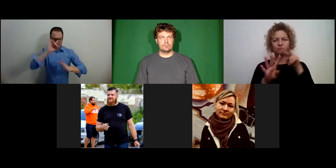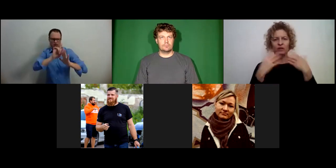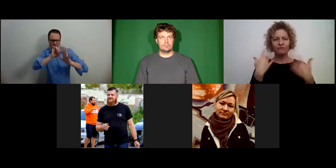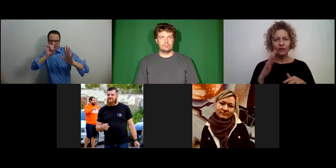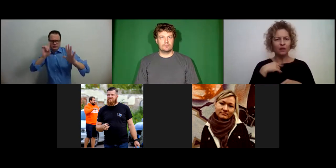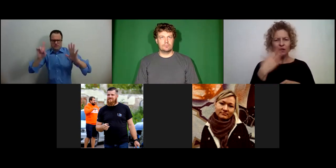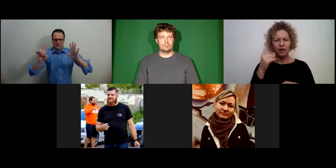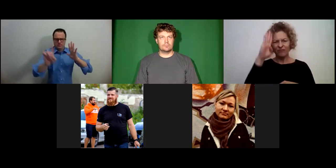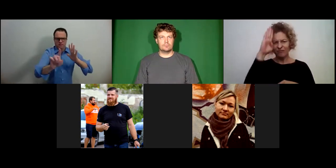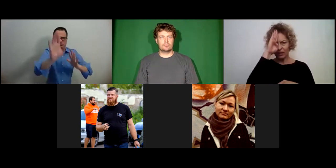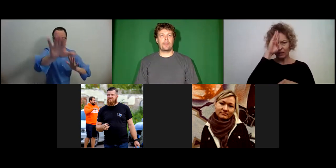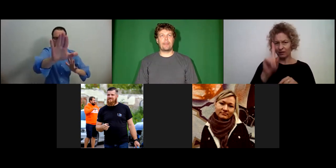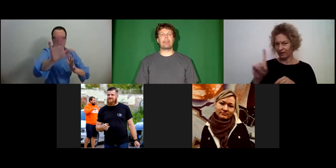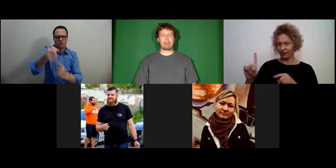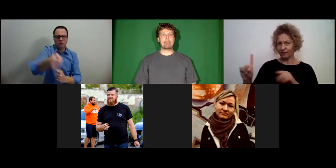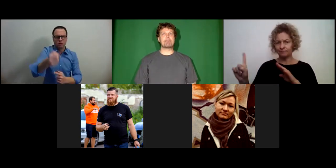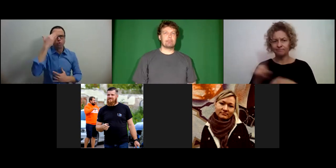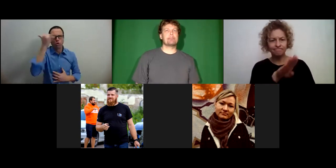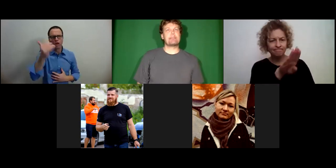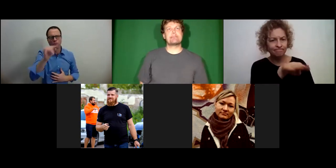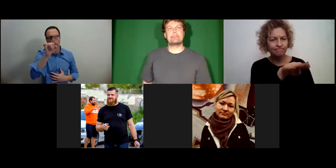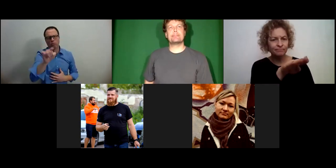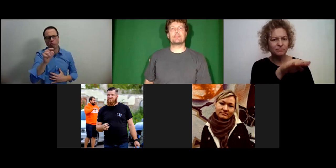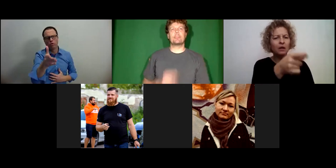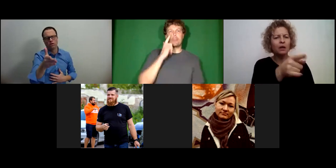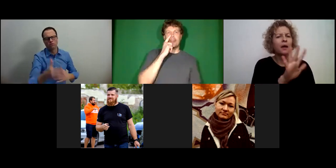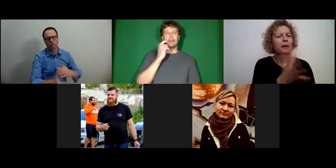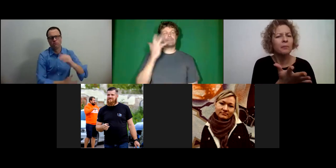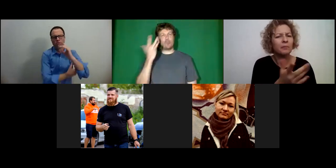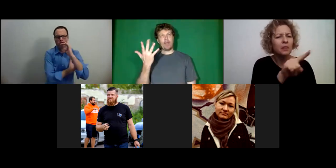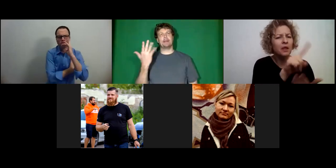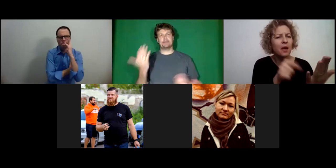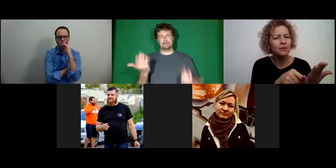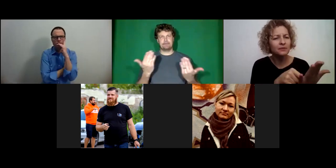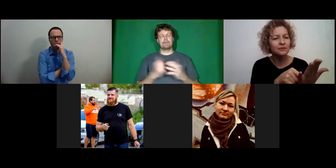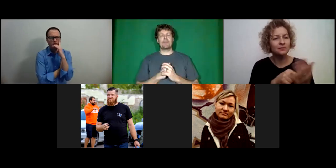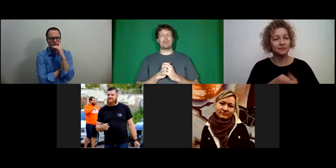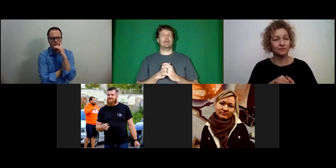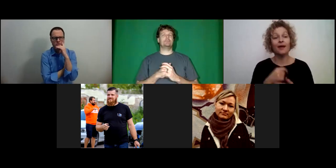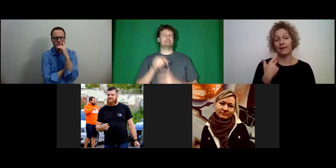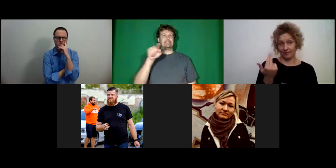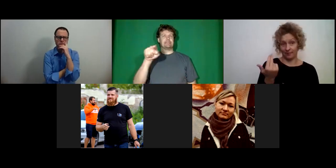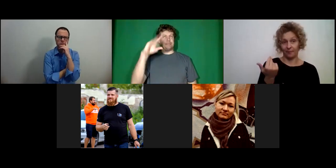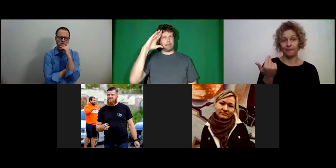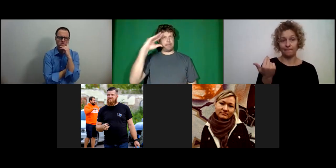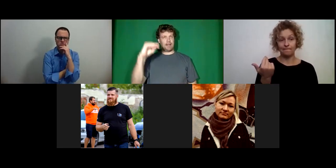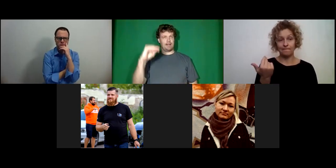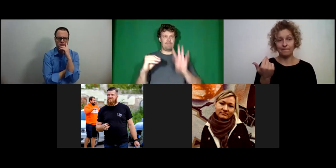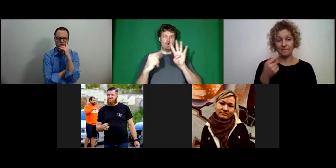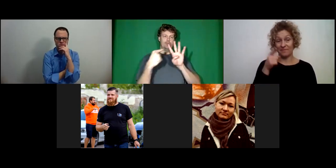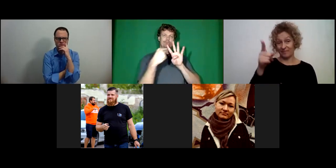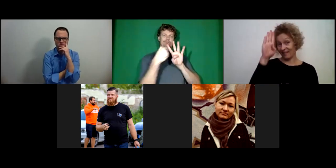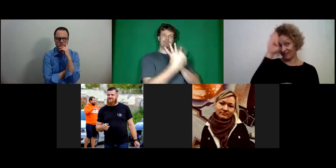of 5 people. And this one guy came out of the jury. Remember the question he asked you